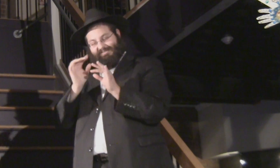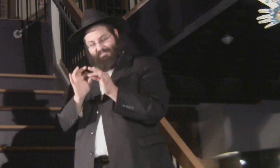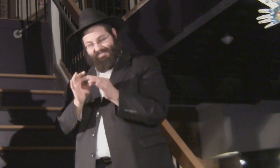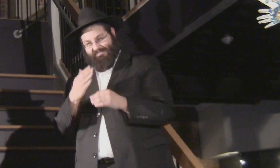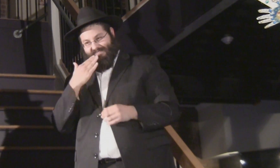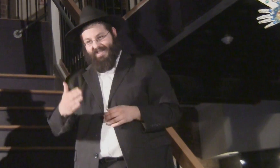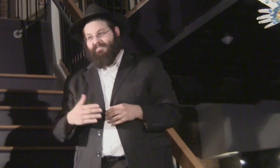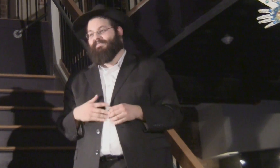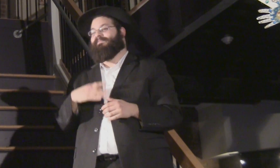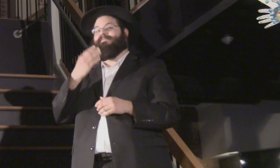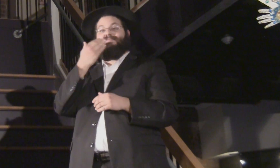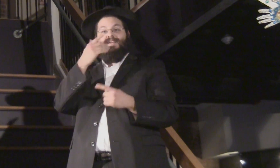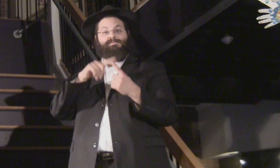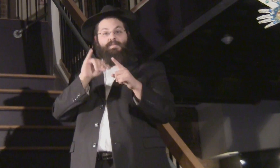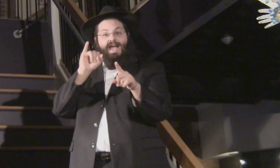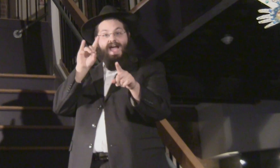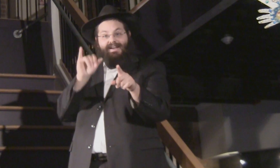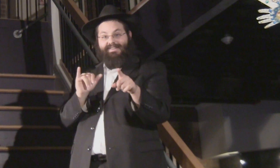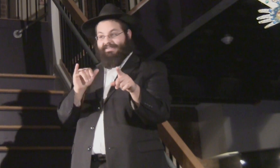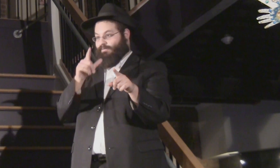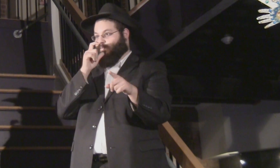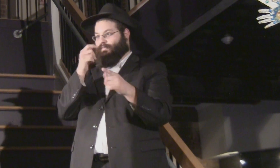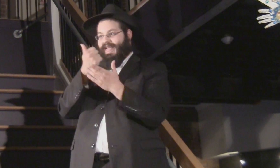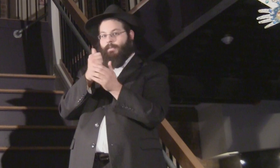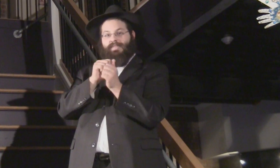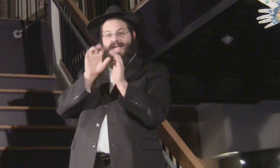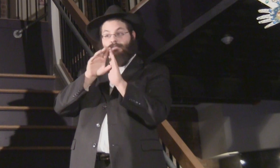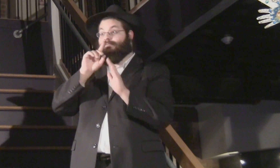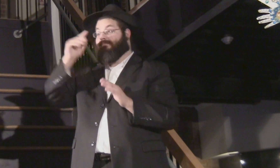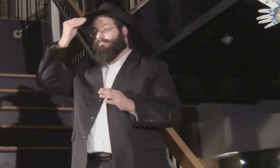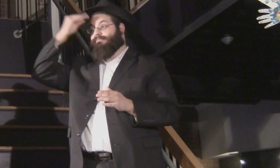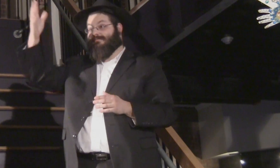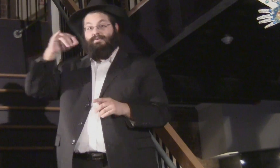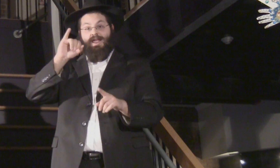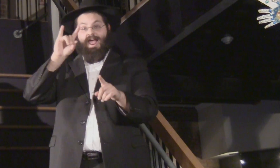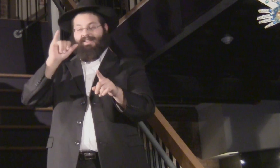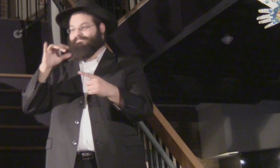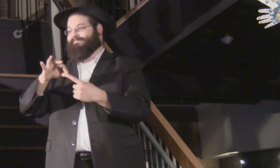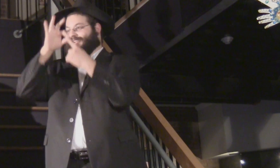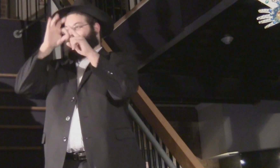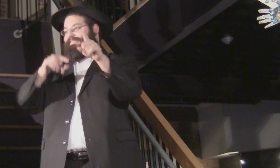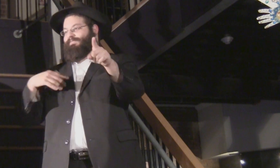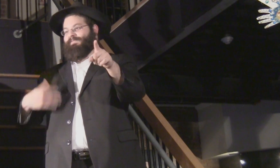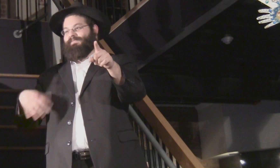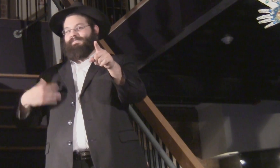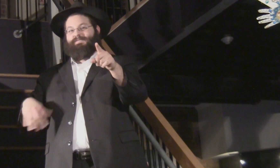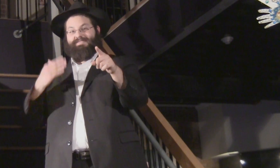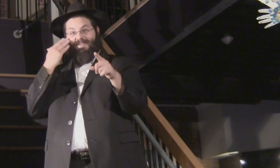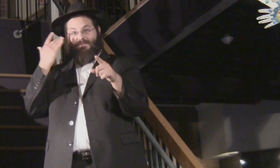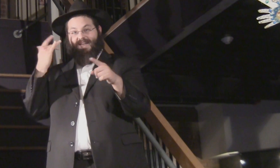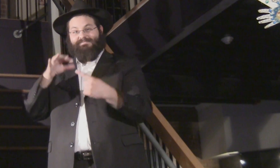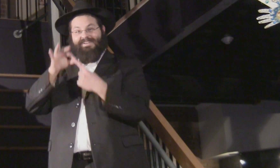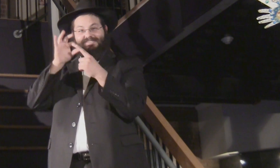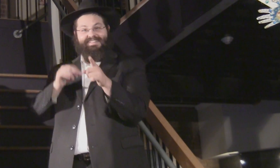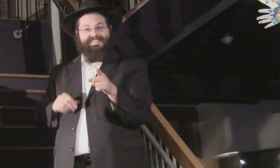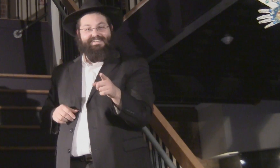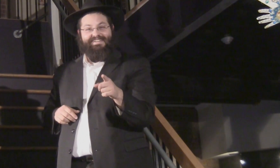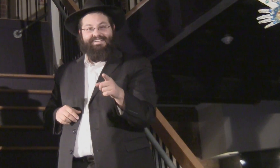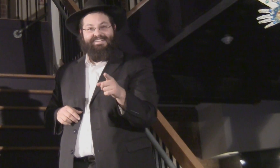sorry. Thank you for interpreting though. But really, and thank you to Ivy for videotaping, and